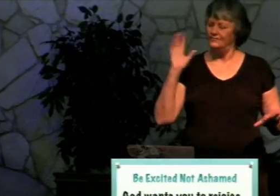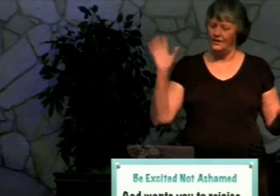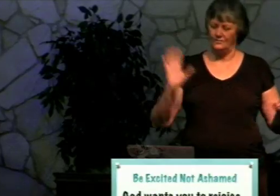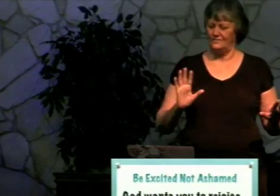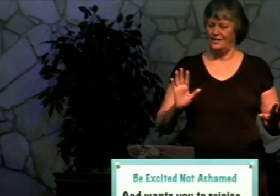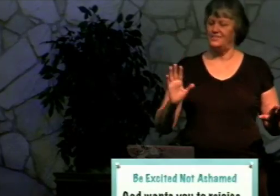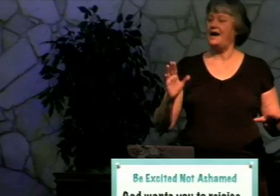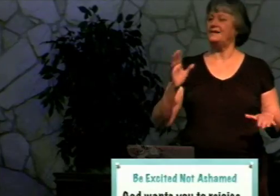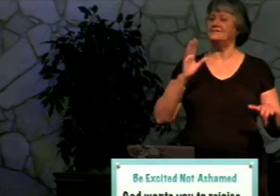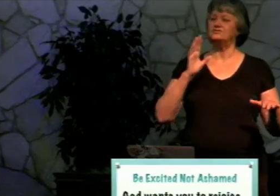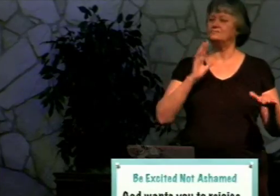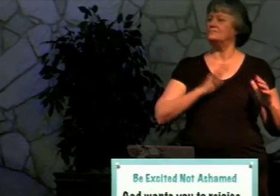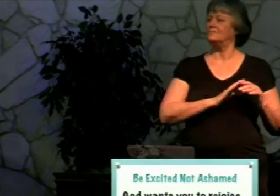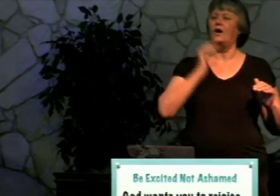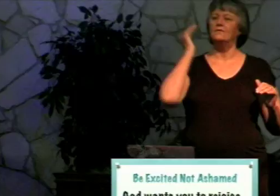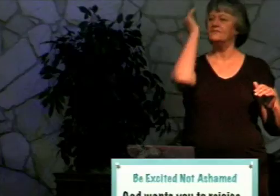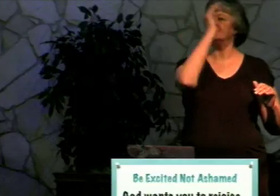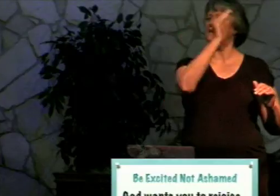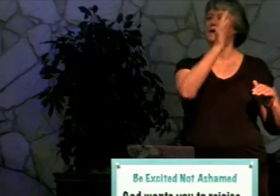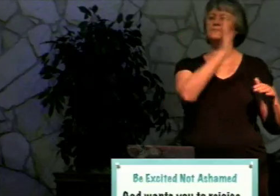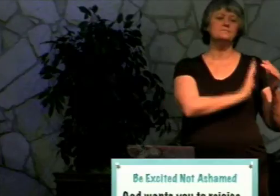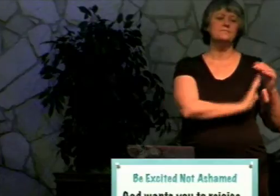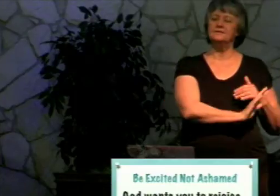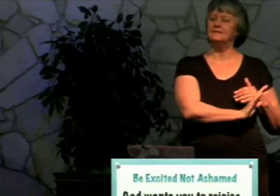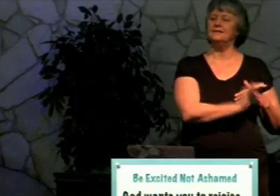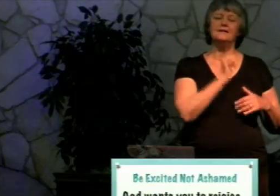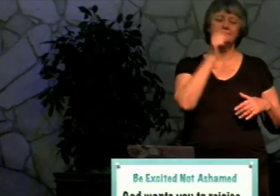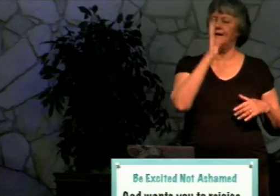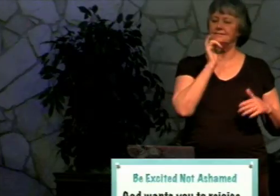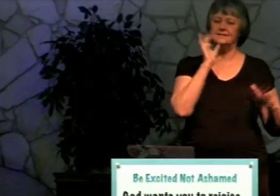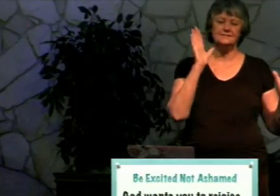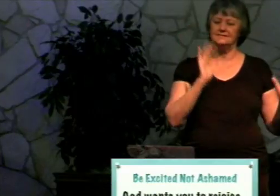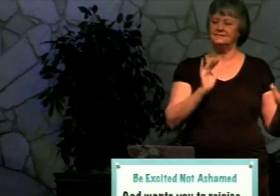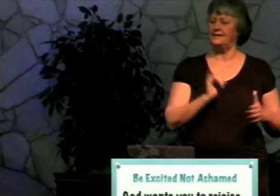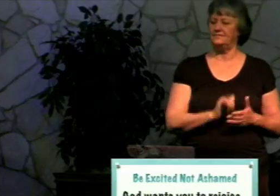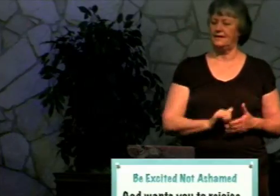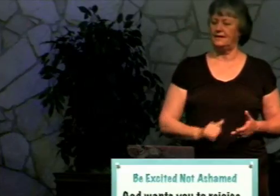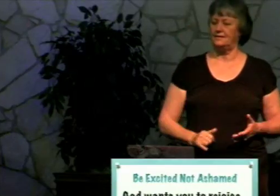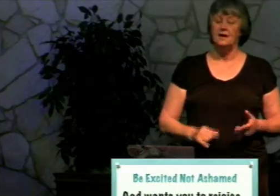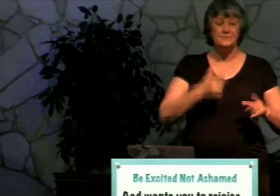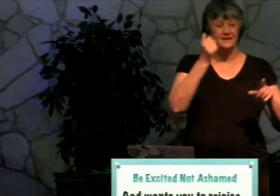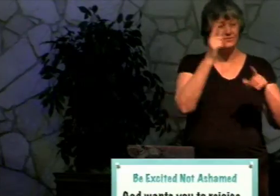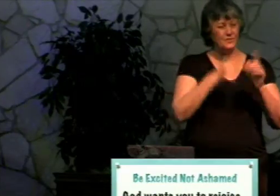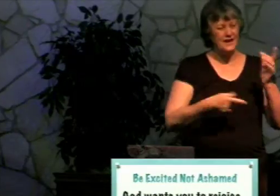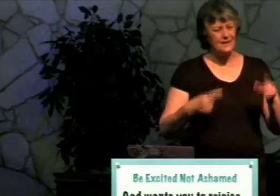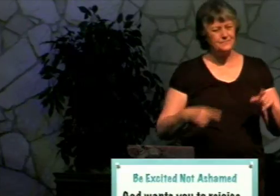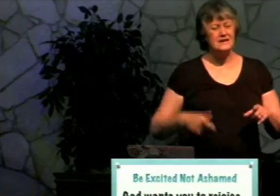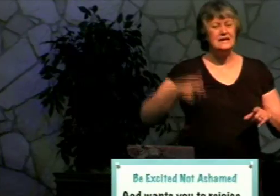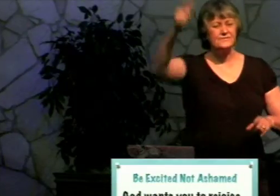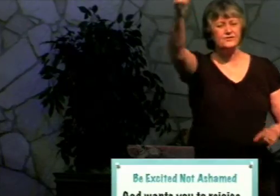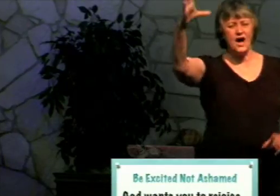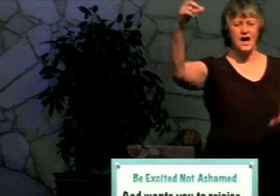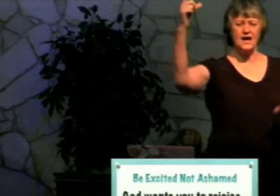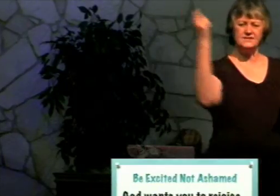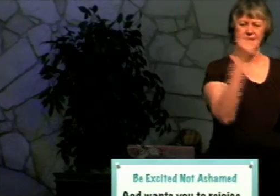I can't. That is over-the-top humility, and God doesn't expect that. Because what happens? If God gave